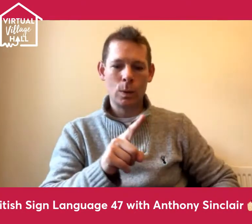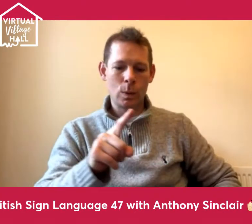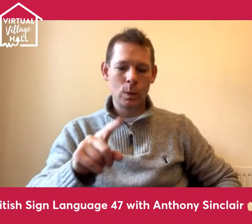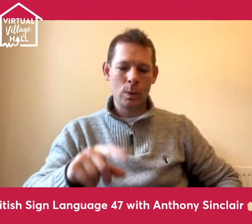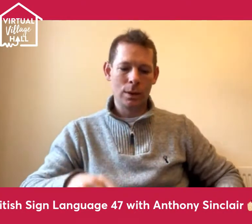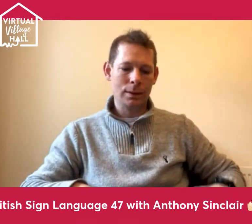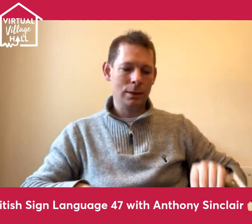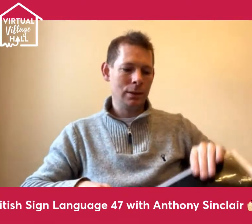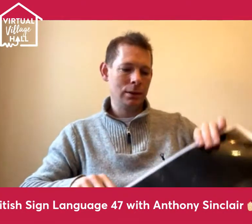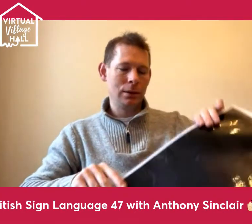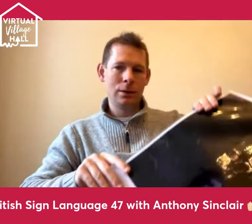Yellow.